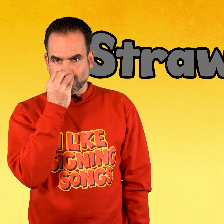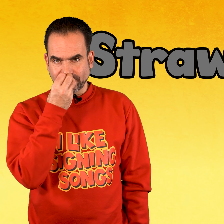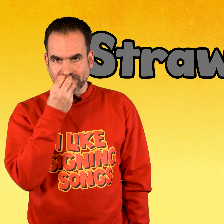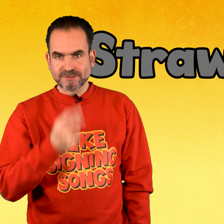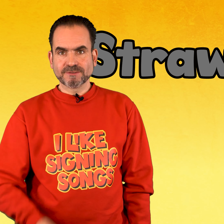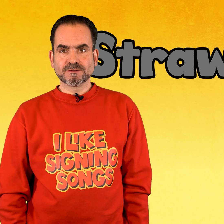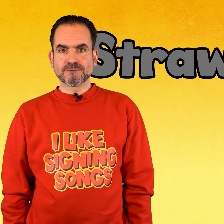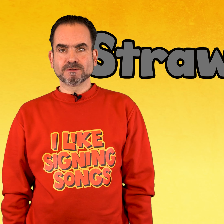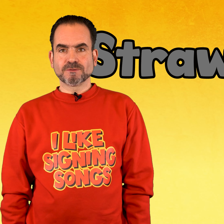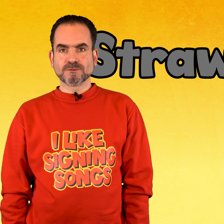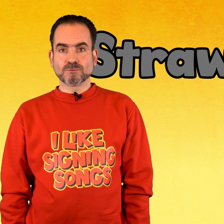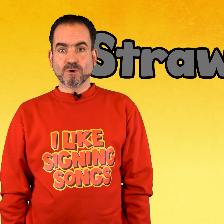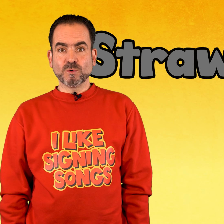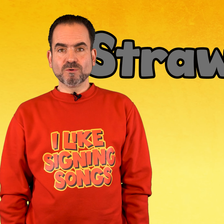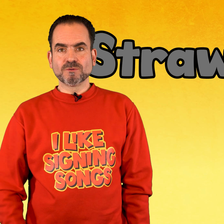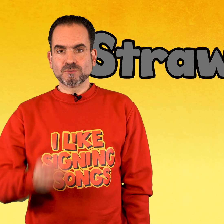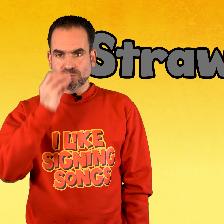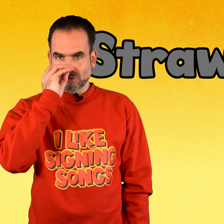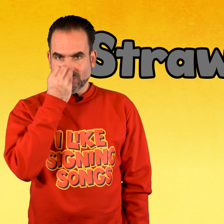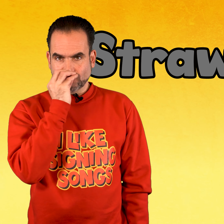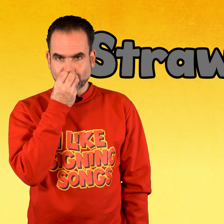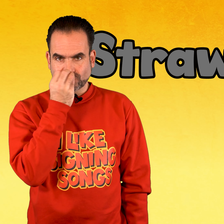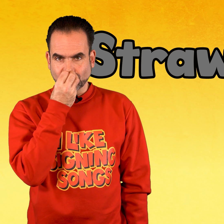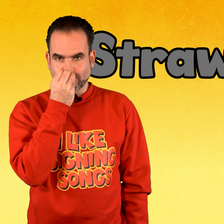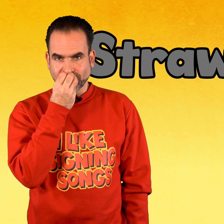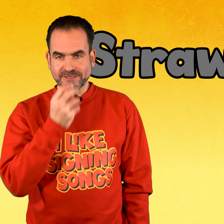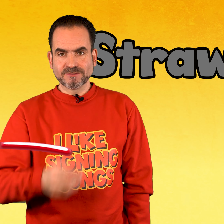Strawberry. One more, strawberry.